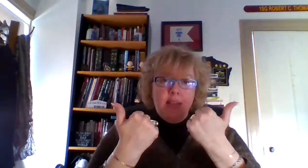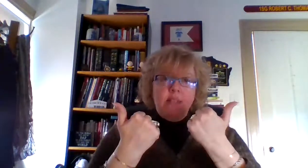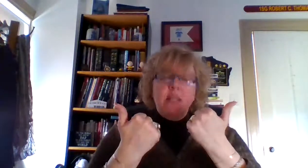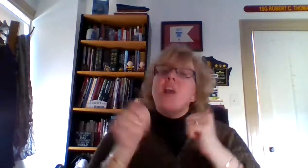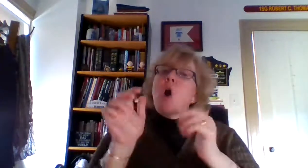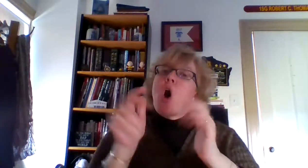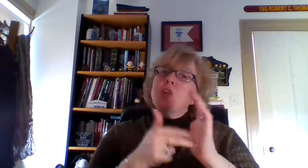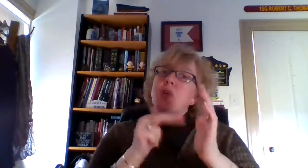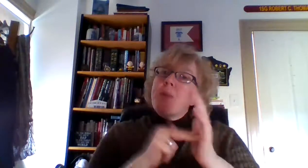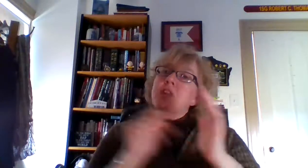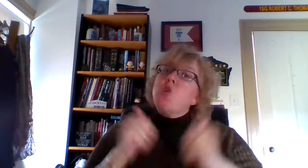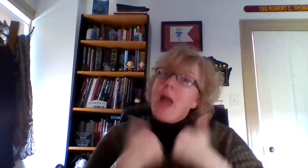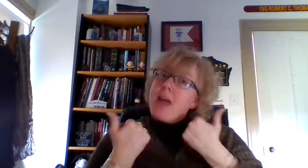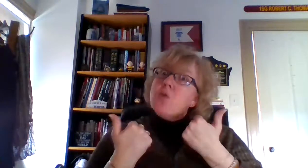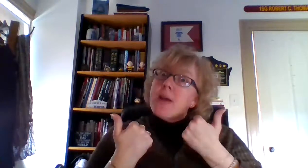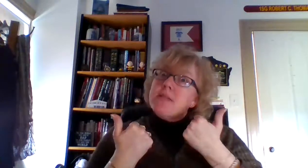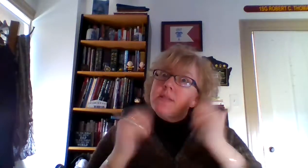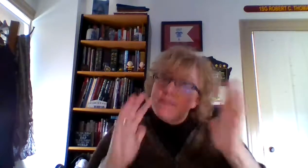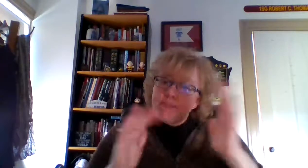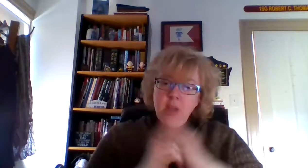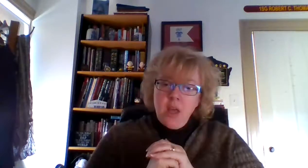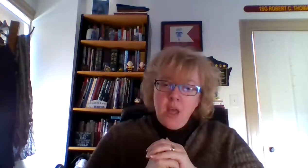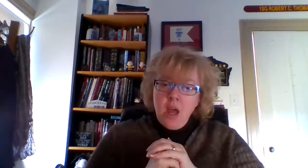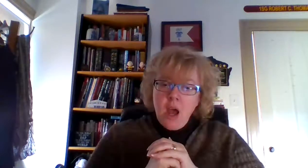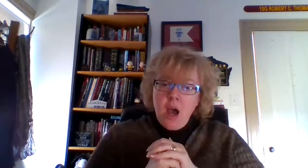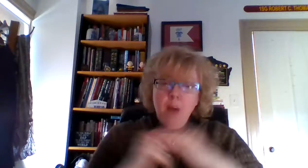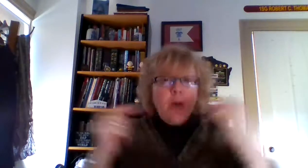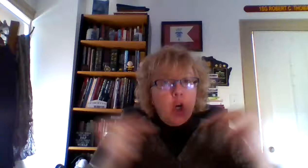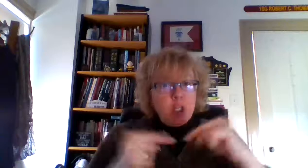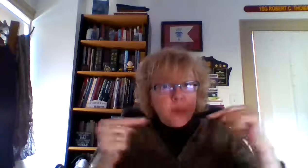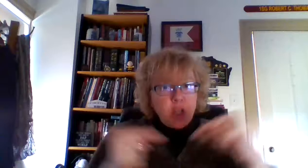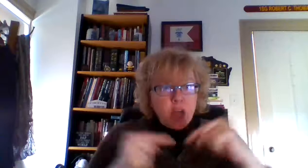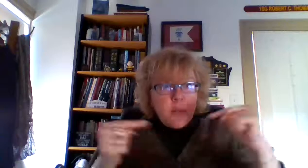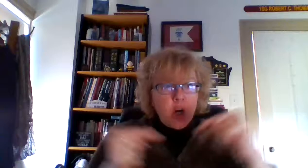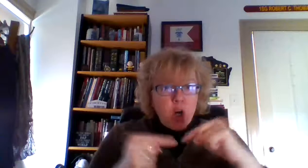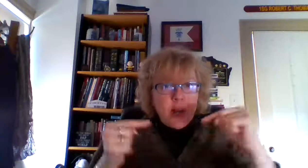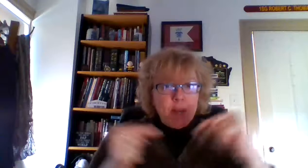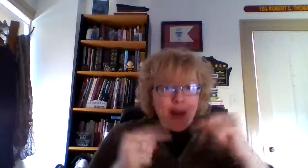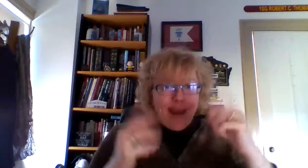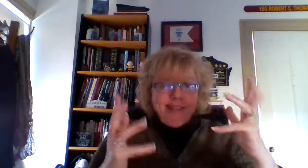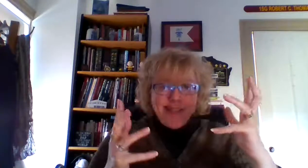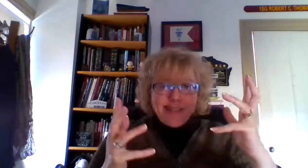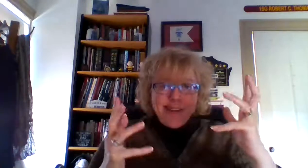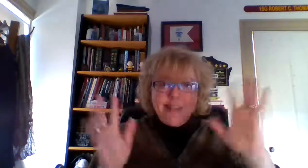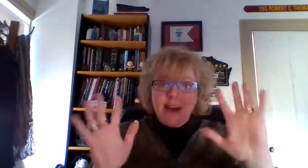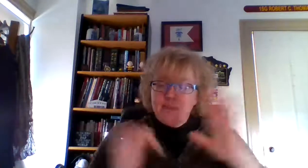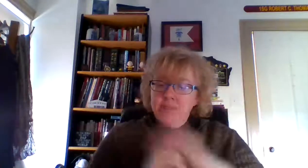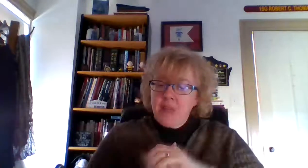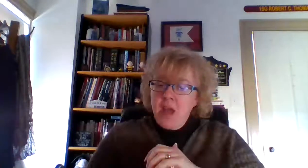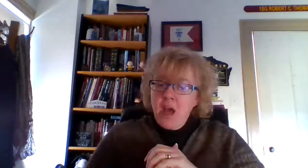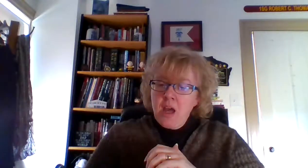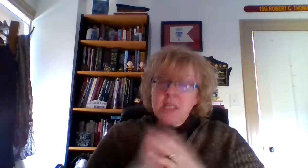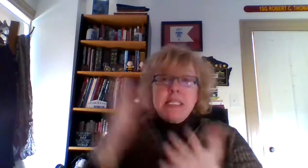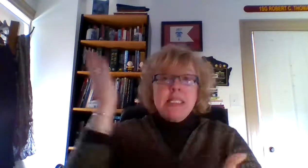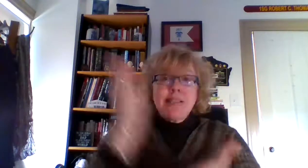this. And it also means your address. Hurt. We talked about hurt and pain. Things like that.